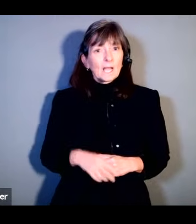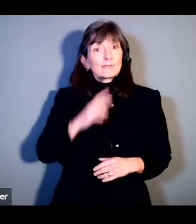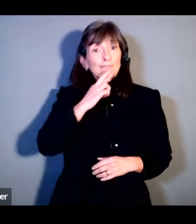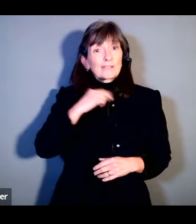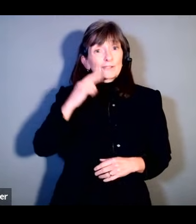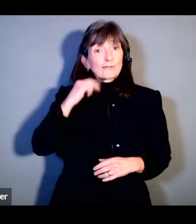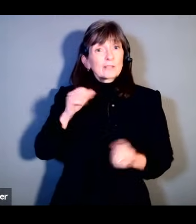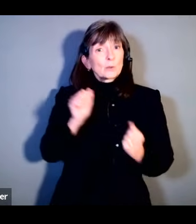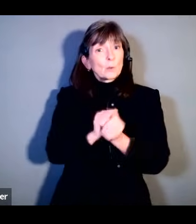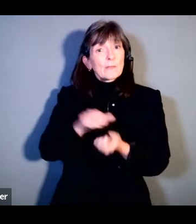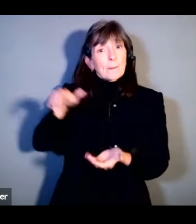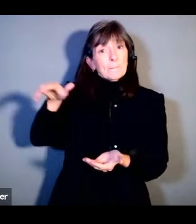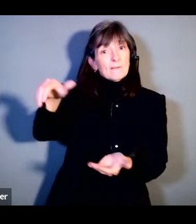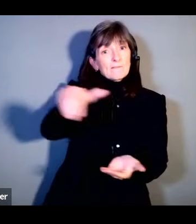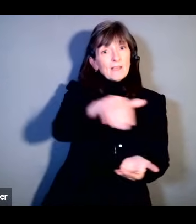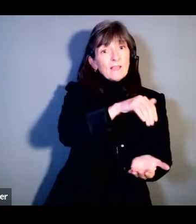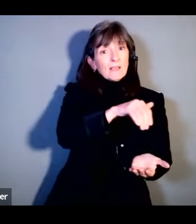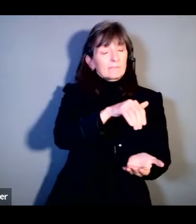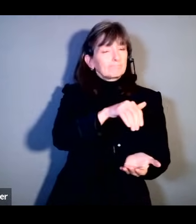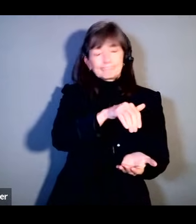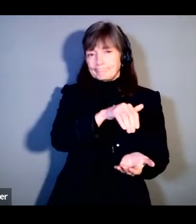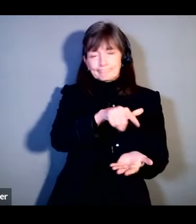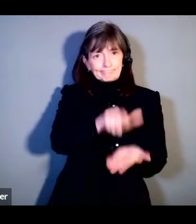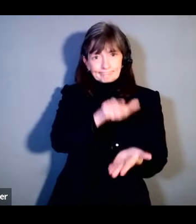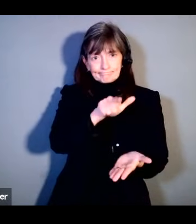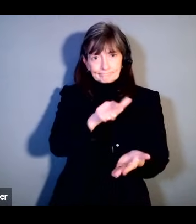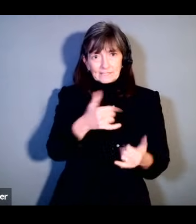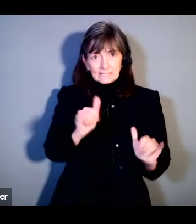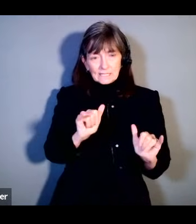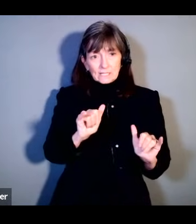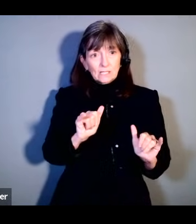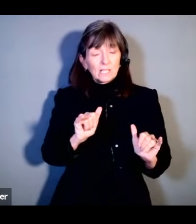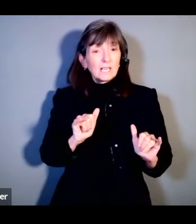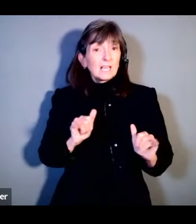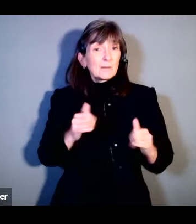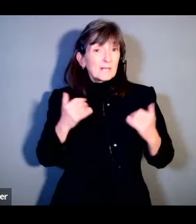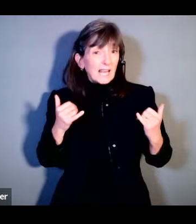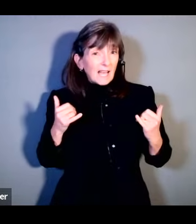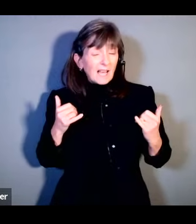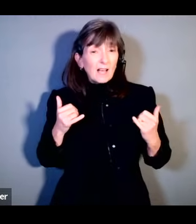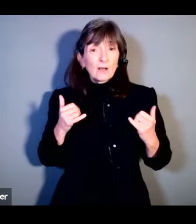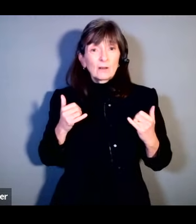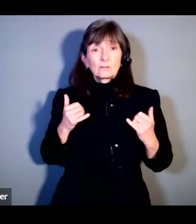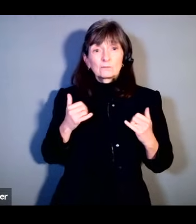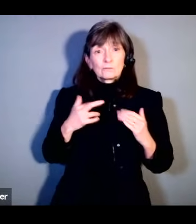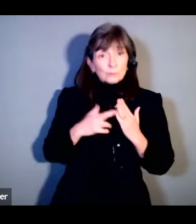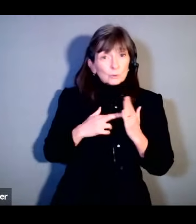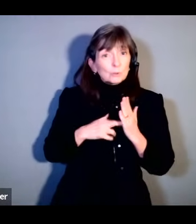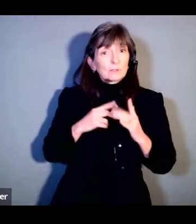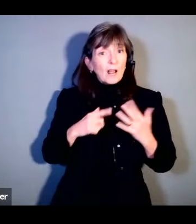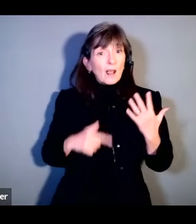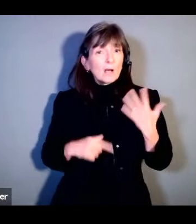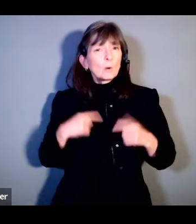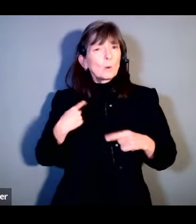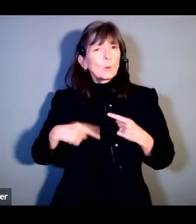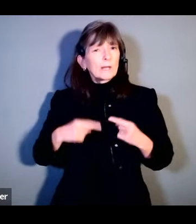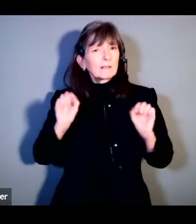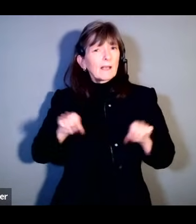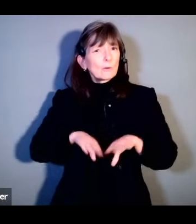With vaccination rates nearing 90% and Vax Pass requirements and all of that, at what point can those return?